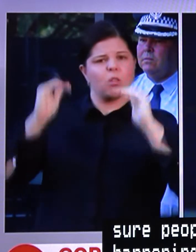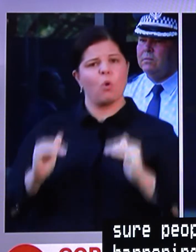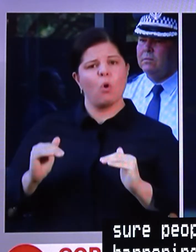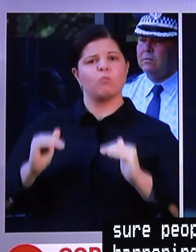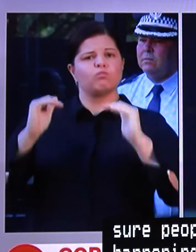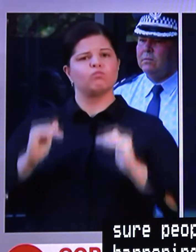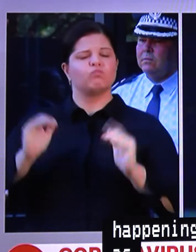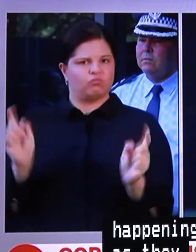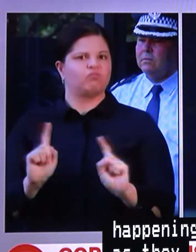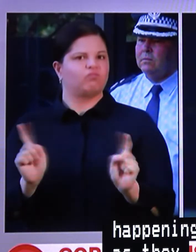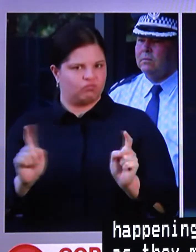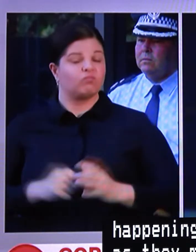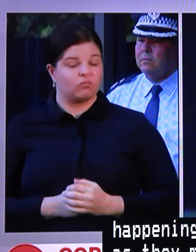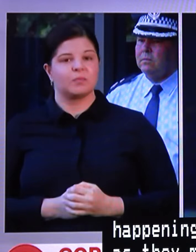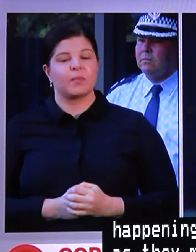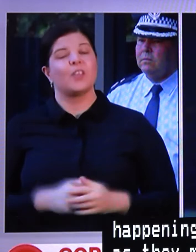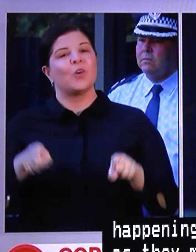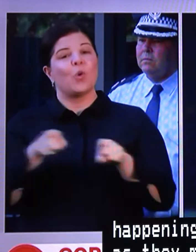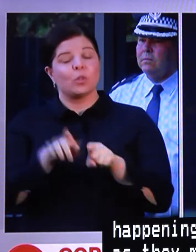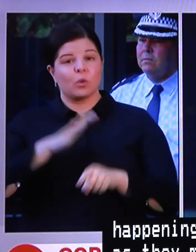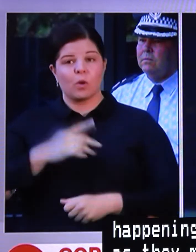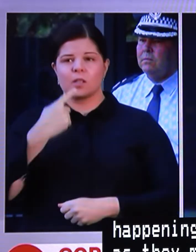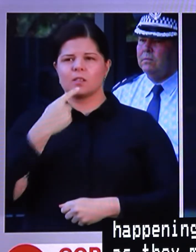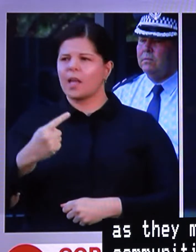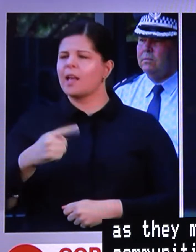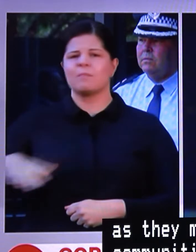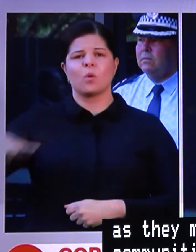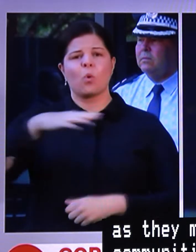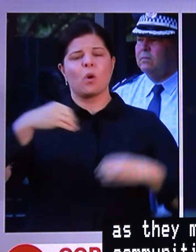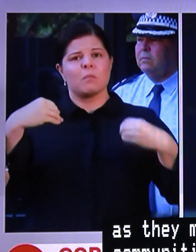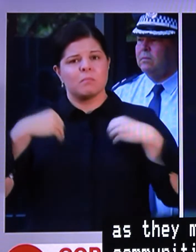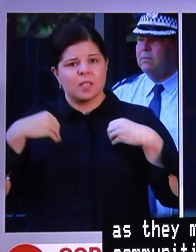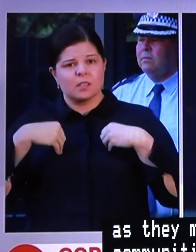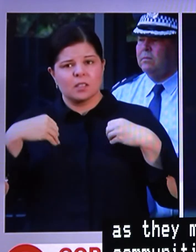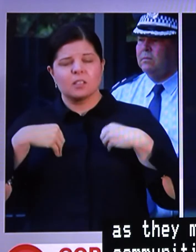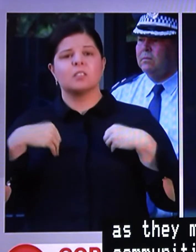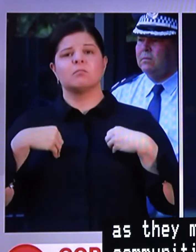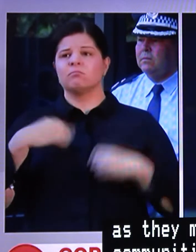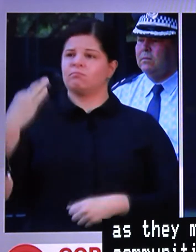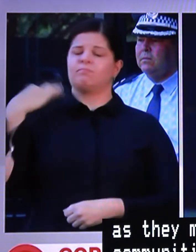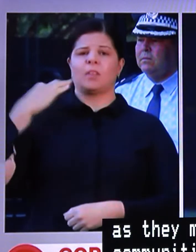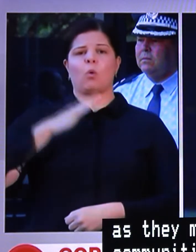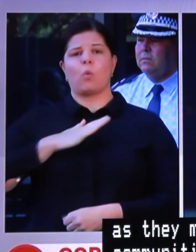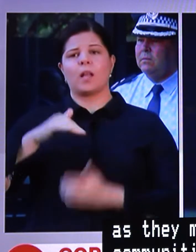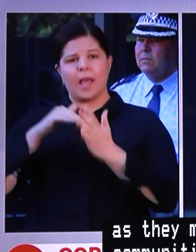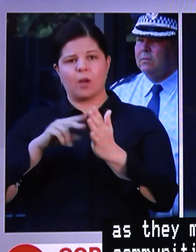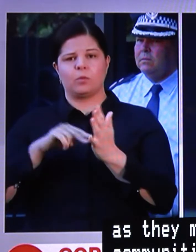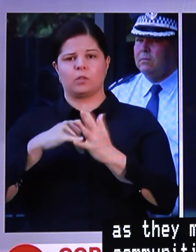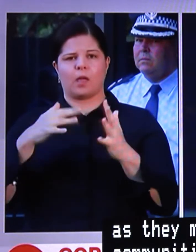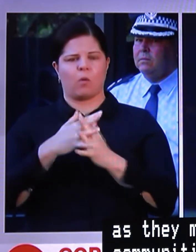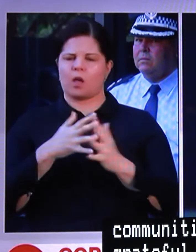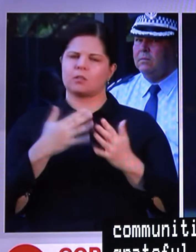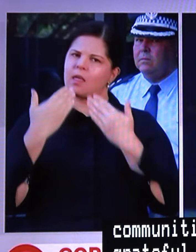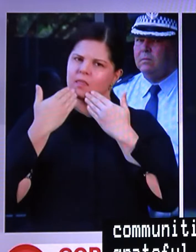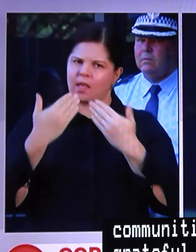communities. Can I also say how grateful we are to all the businesses that have put up their hand to help in New South Wales. As you